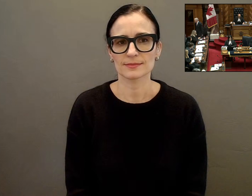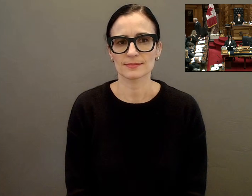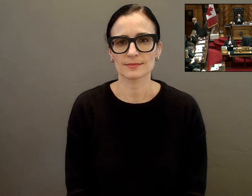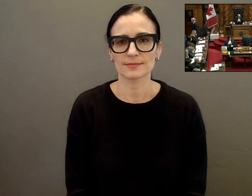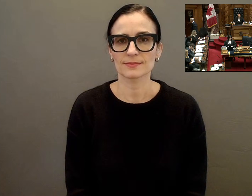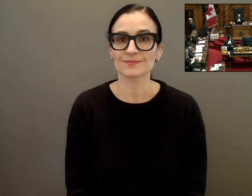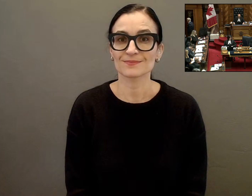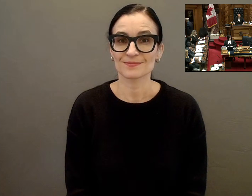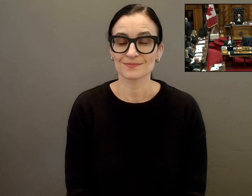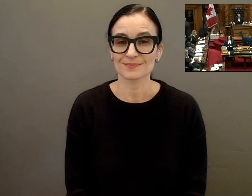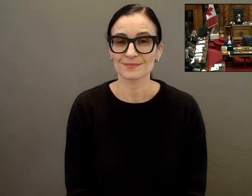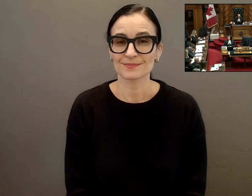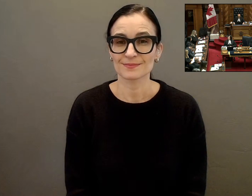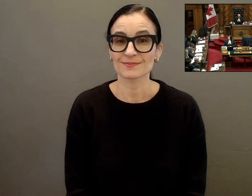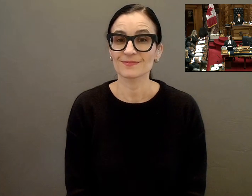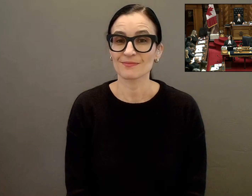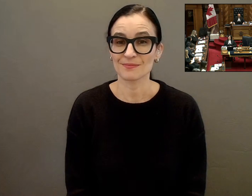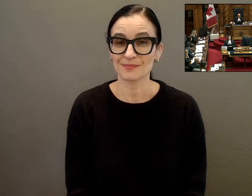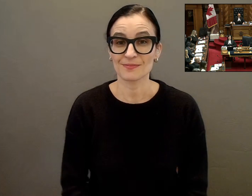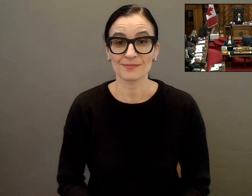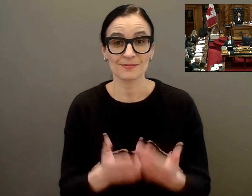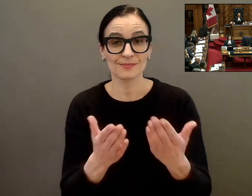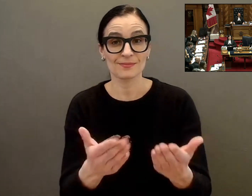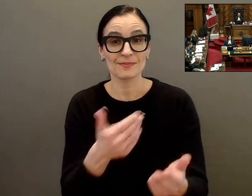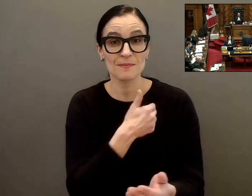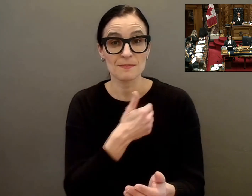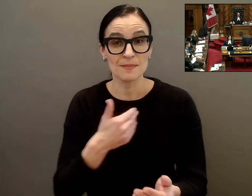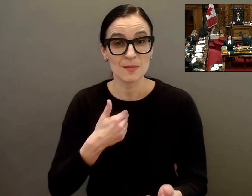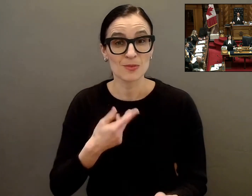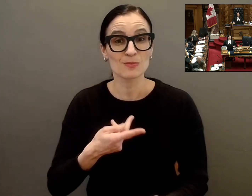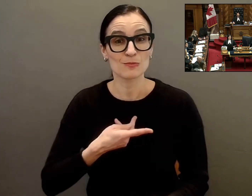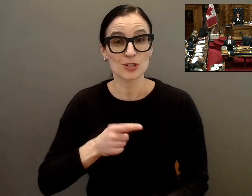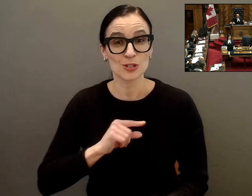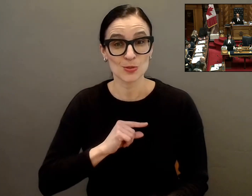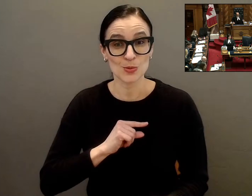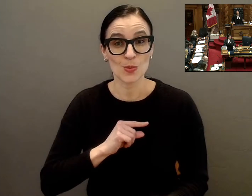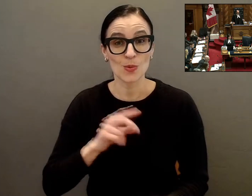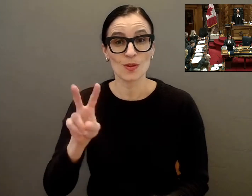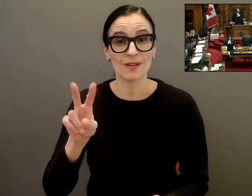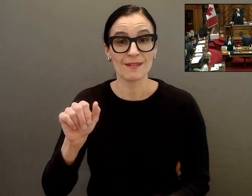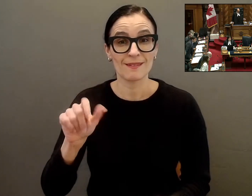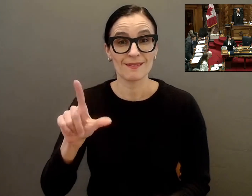I invite the member for Prince George Valemount to lead the House in prayer or reflection.